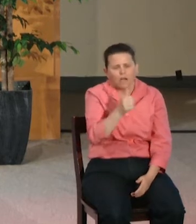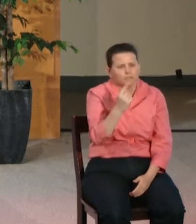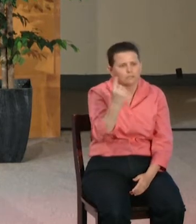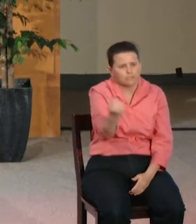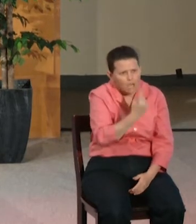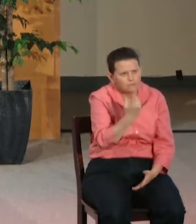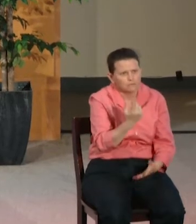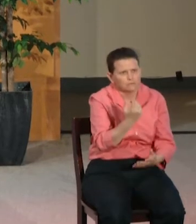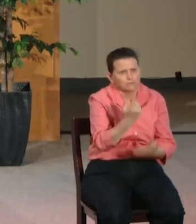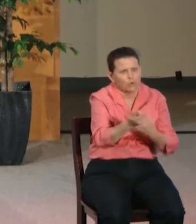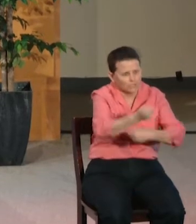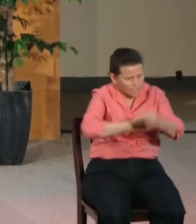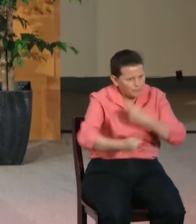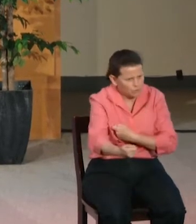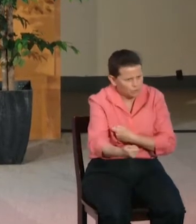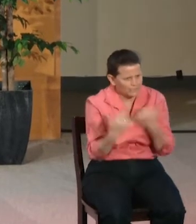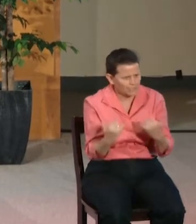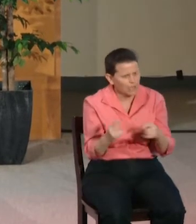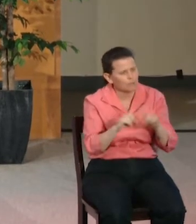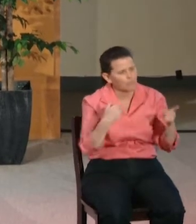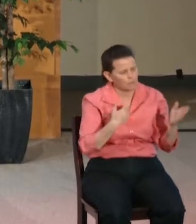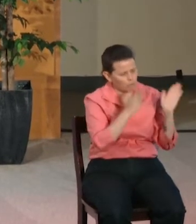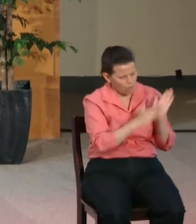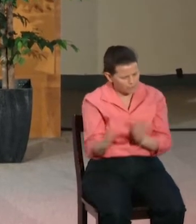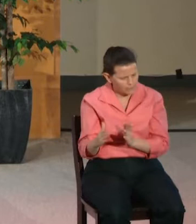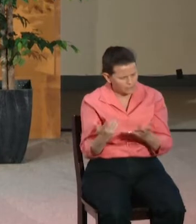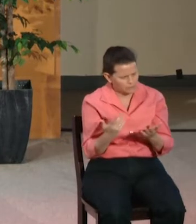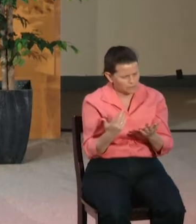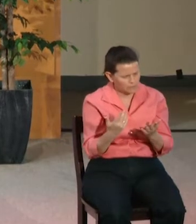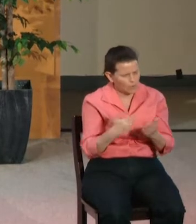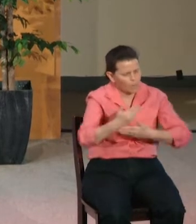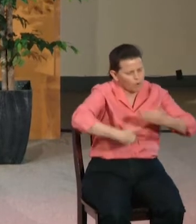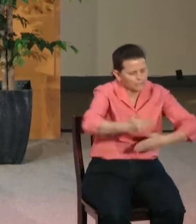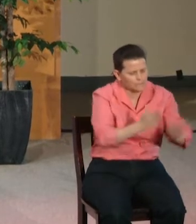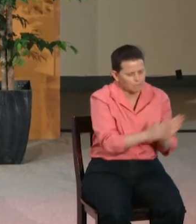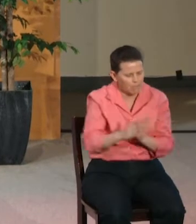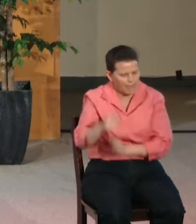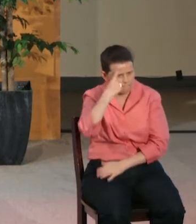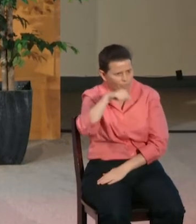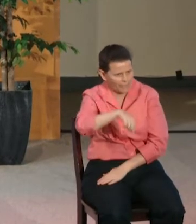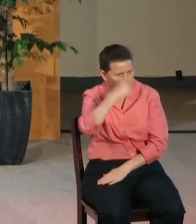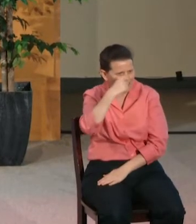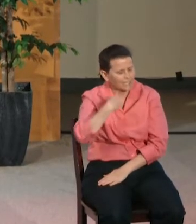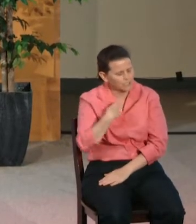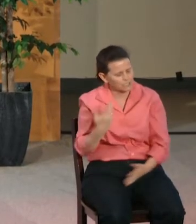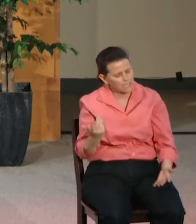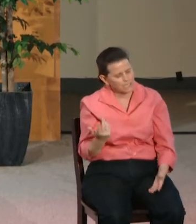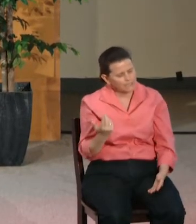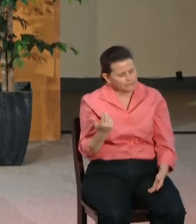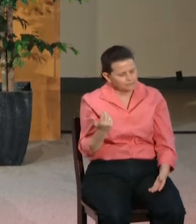whole process of planning to be here today over the last month and in anticipating this, it's given me cause